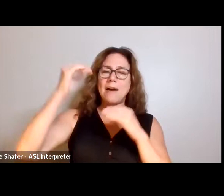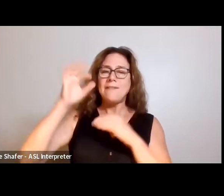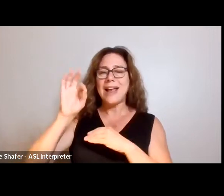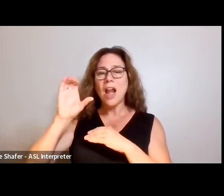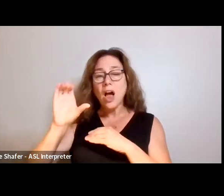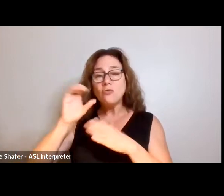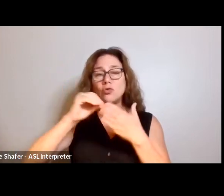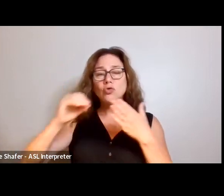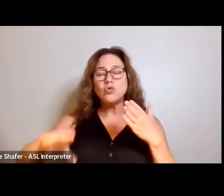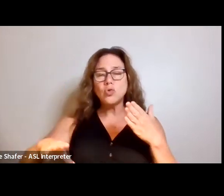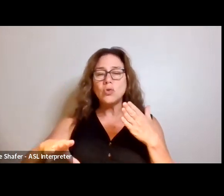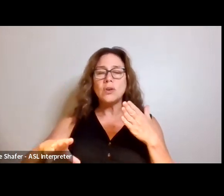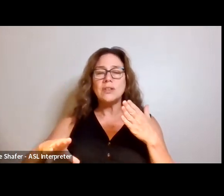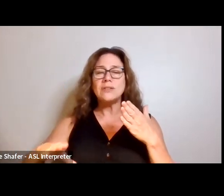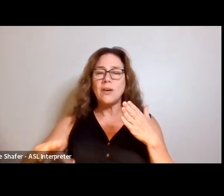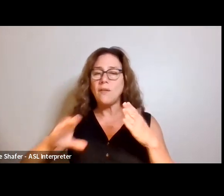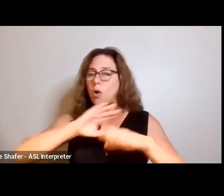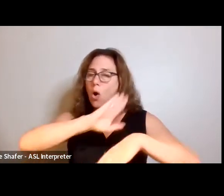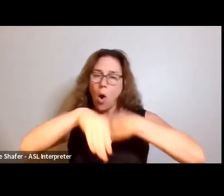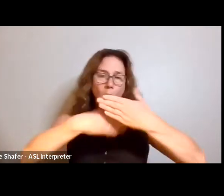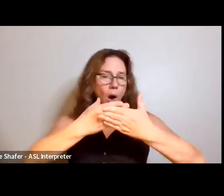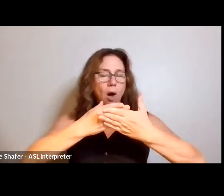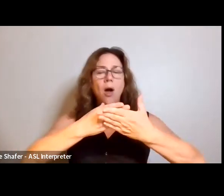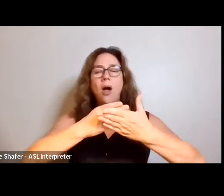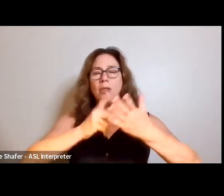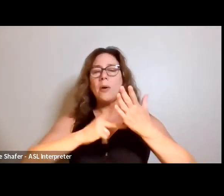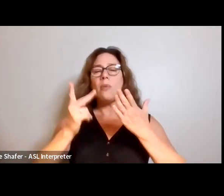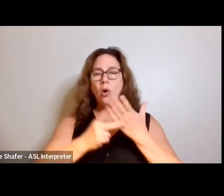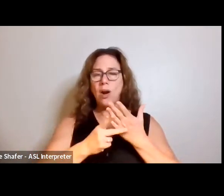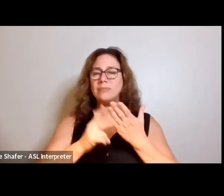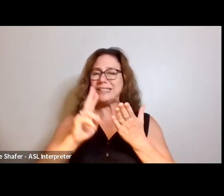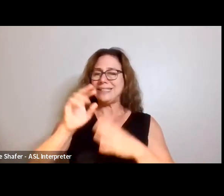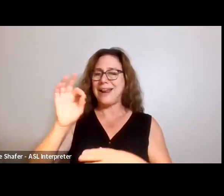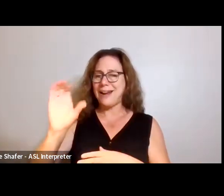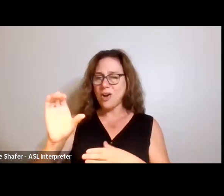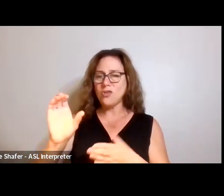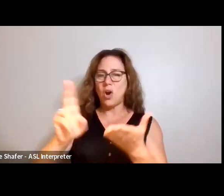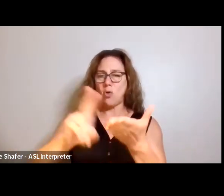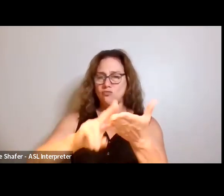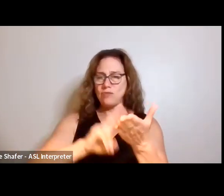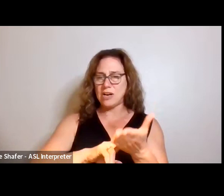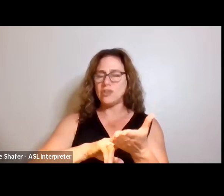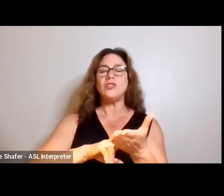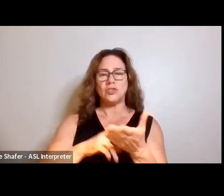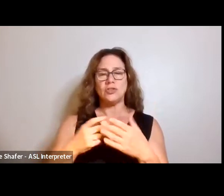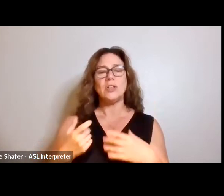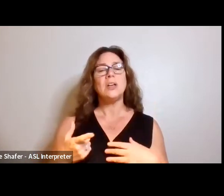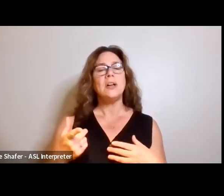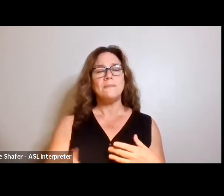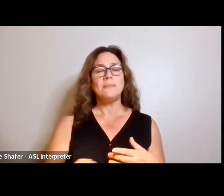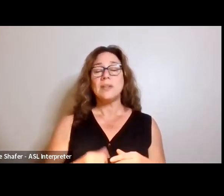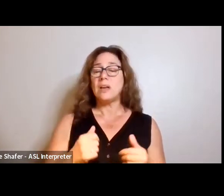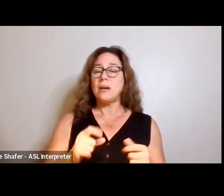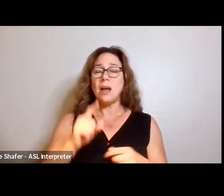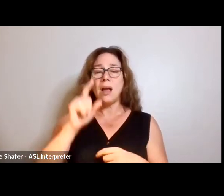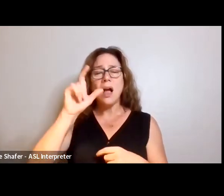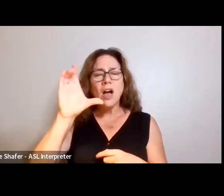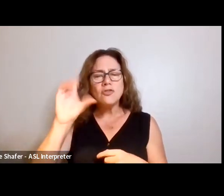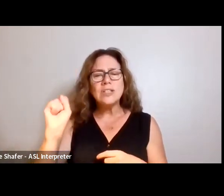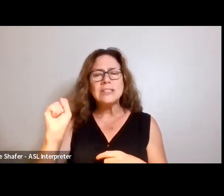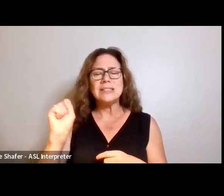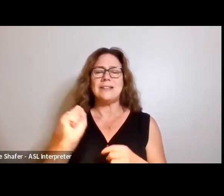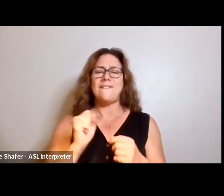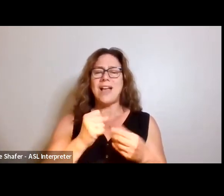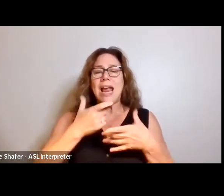programs so far that have been registered at our school. Hundreds of interested adults stood in long